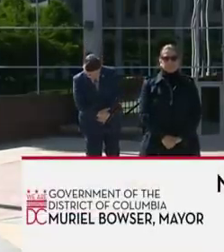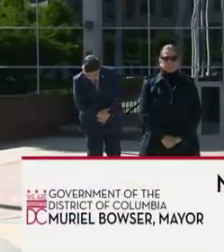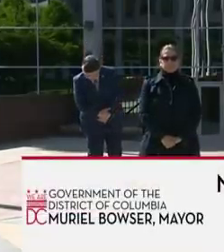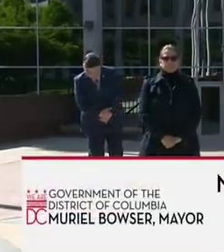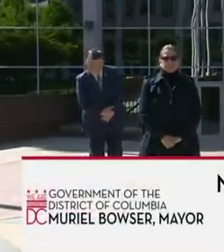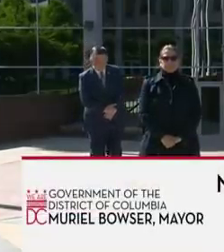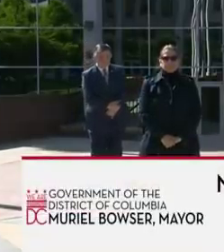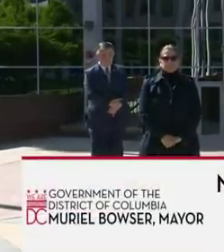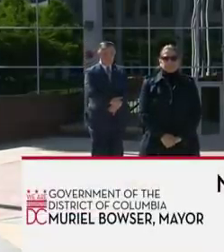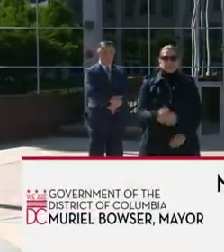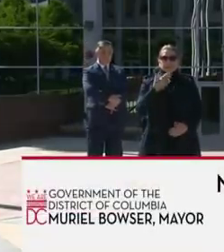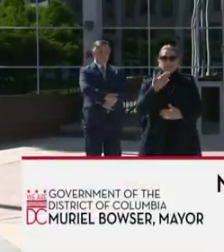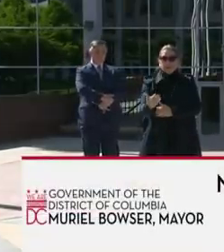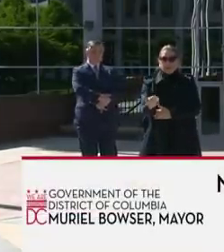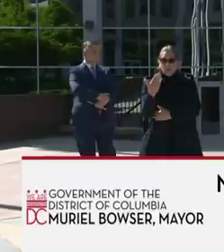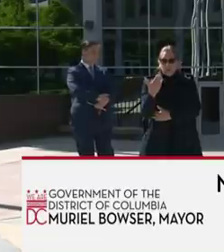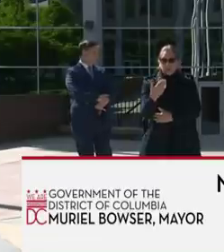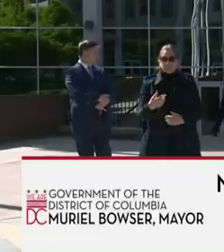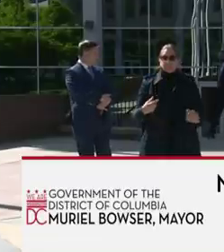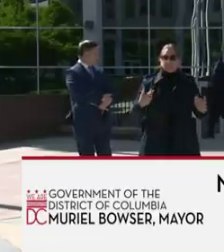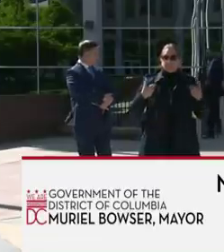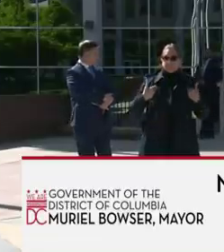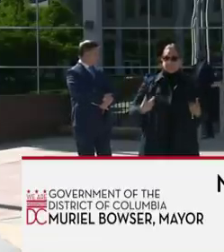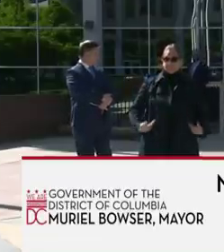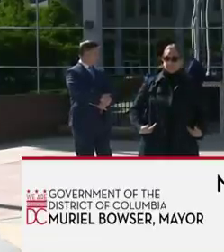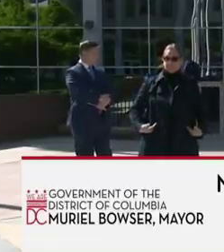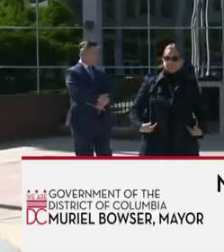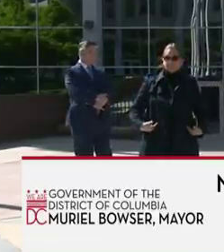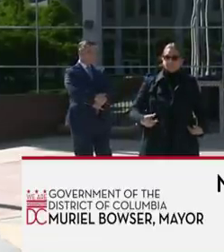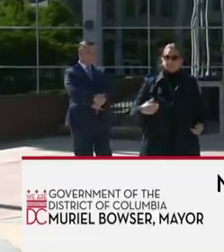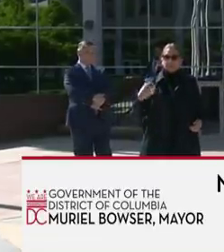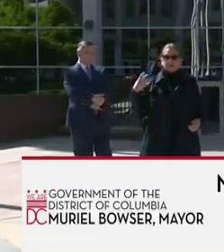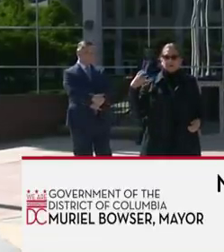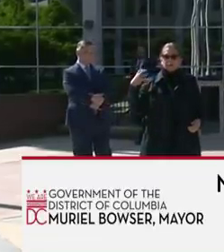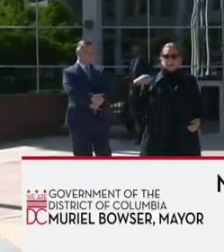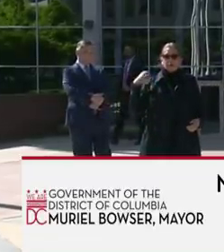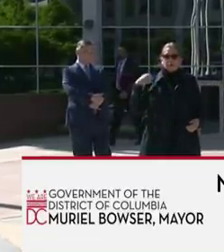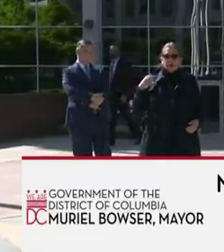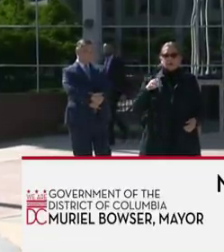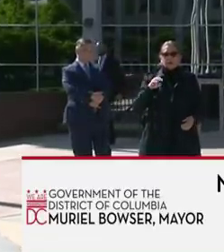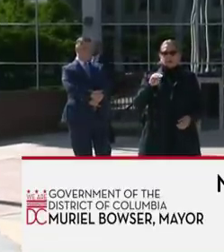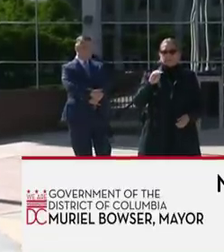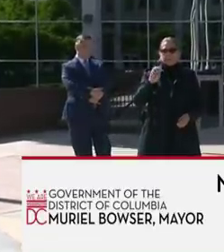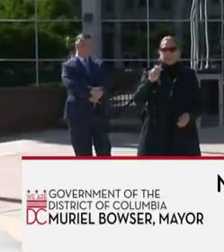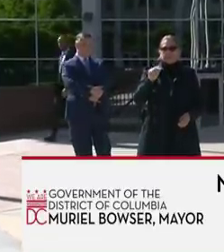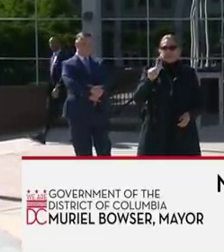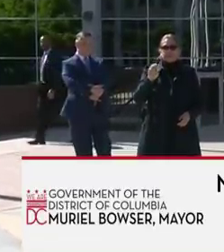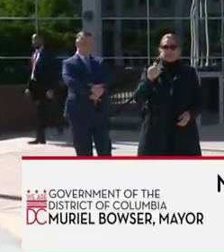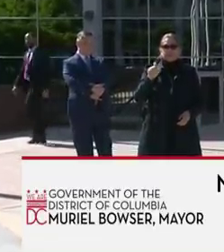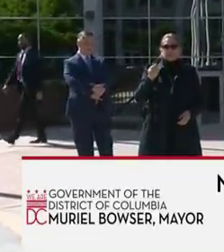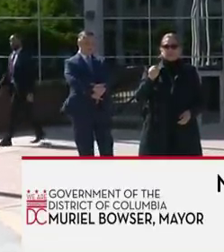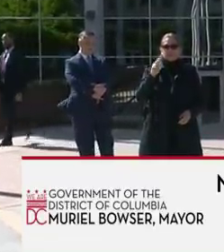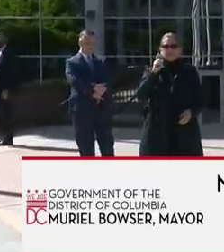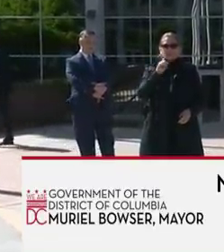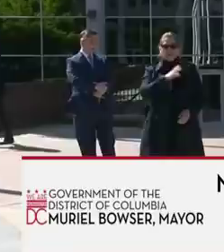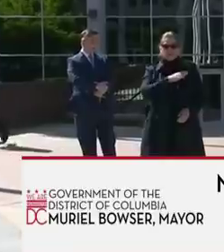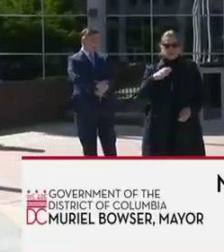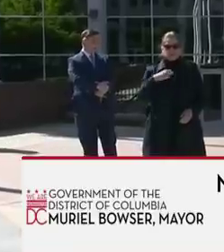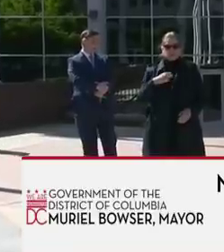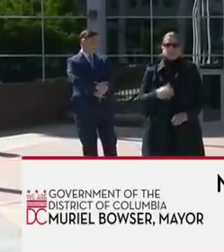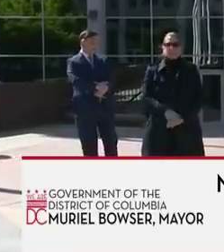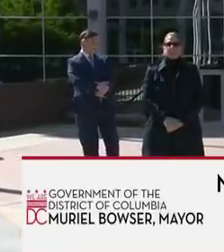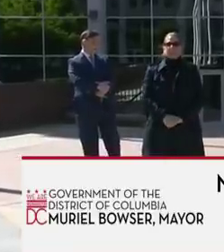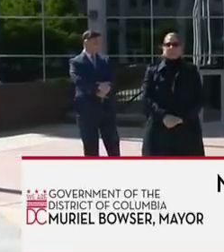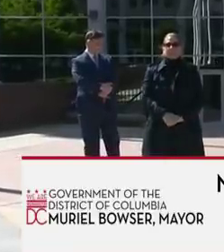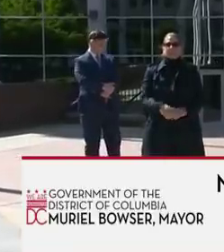Good morning. I'm Phil Mendelson, Chairman of the Council. This is a joint press conference that I'm having today with the Mayor. As you know, the Mayor has been